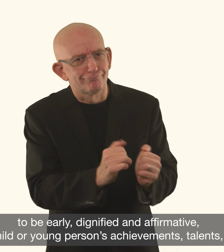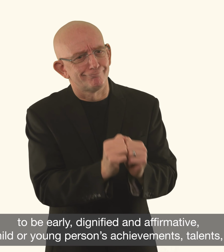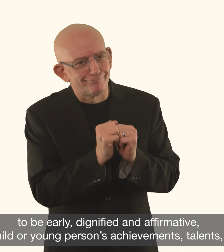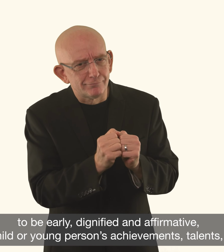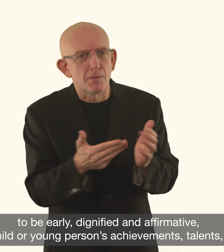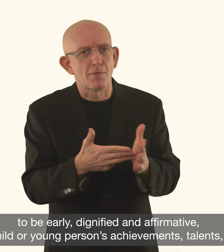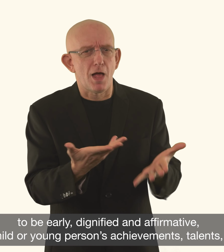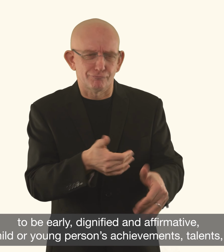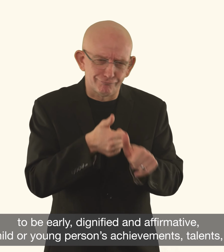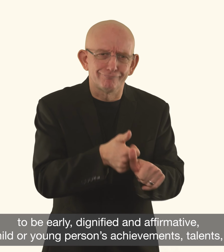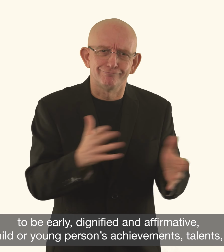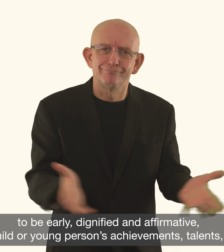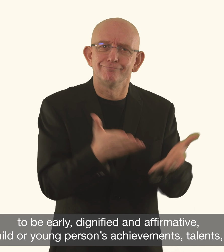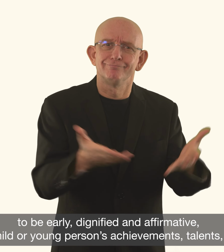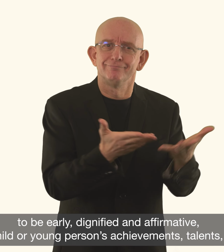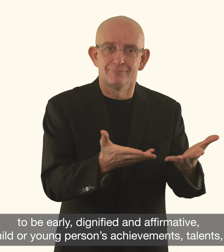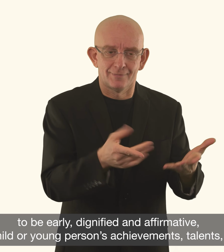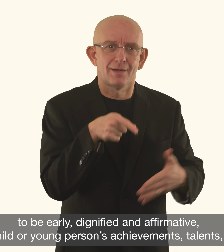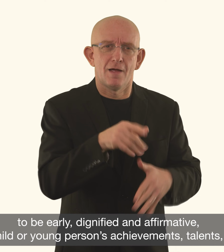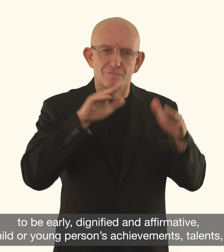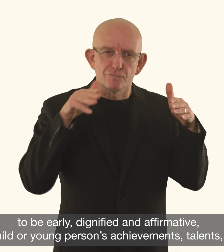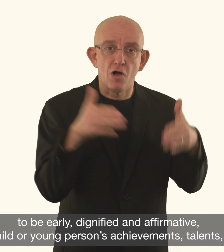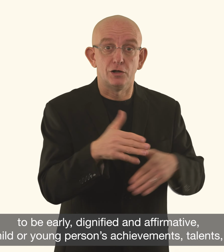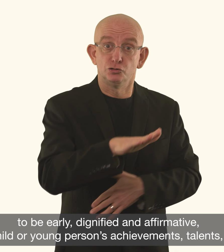Focusing on a child or young person's achievements, talents and strengths.